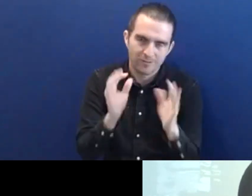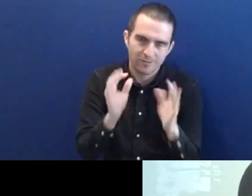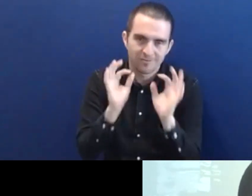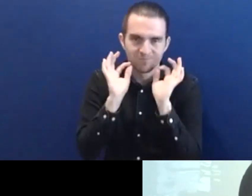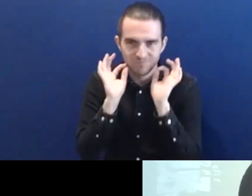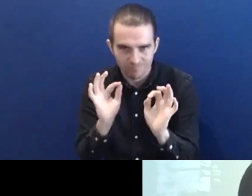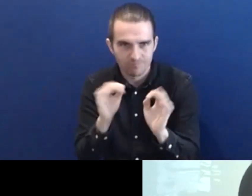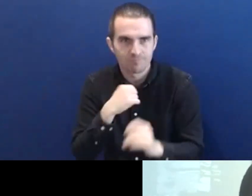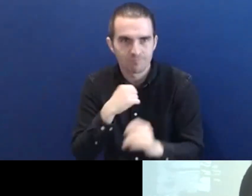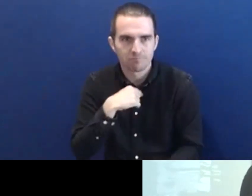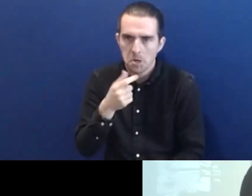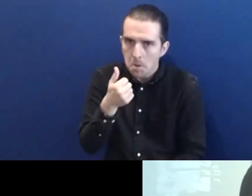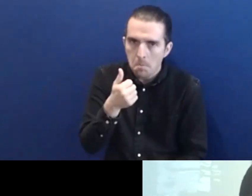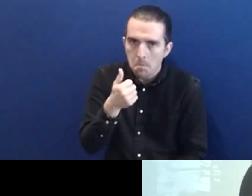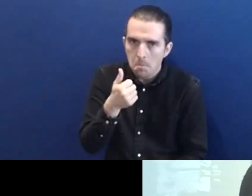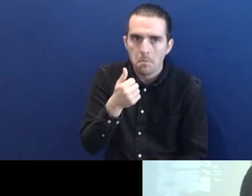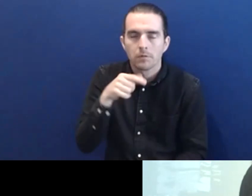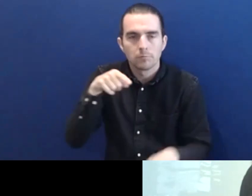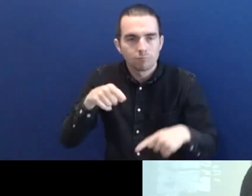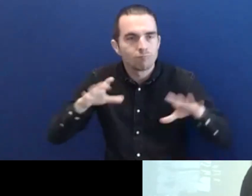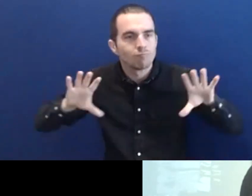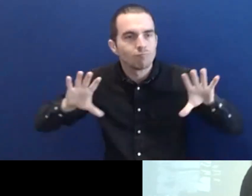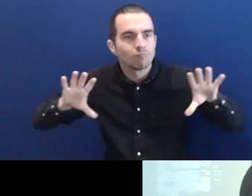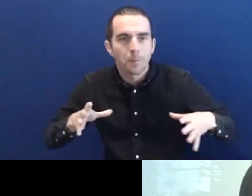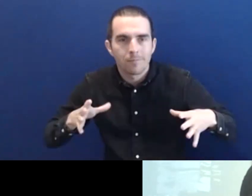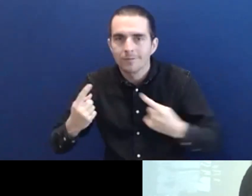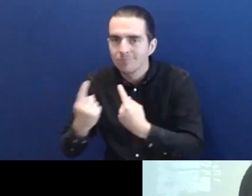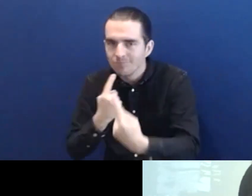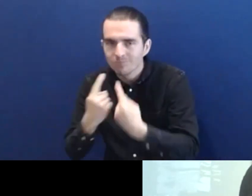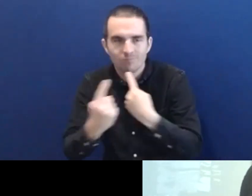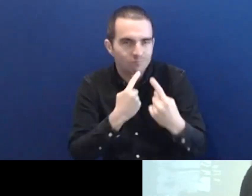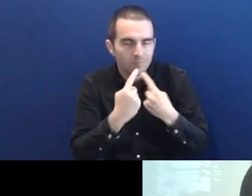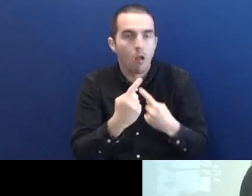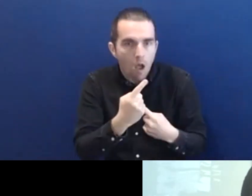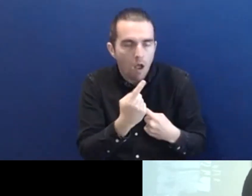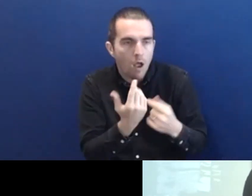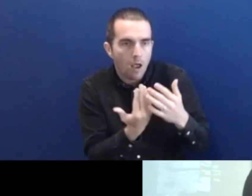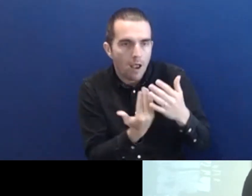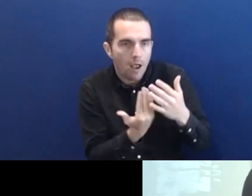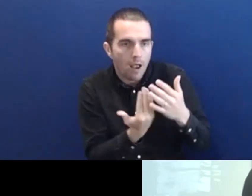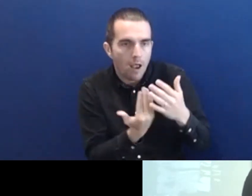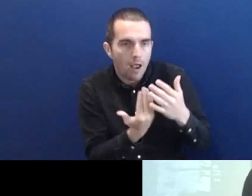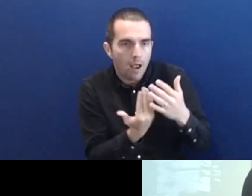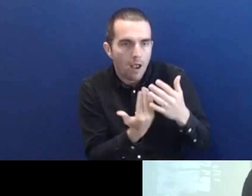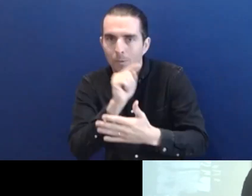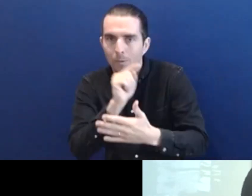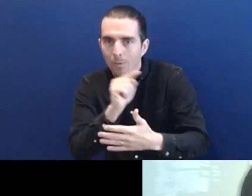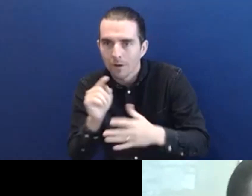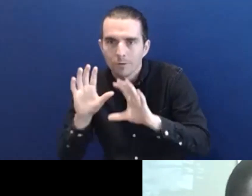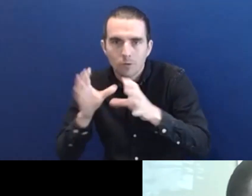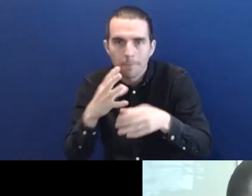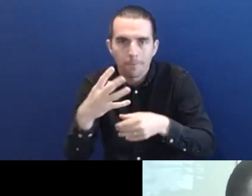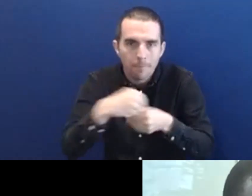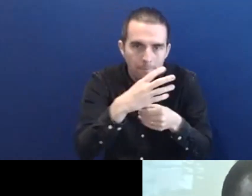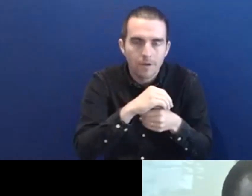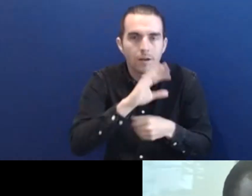new and new groups and experience of engaging freshly in this civic space